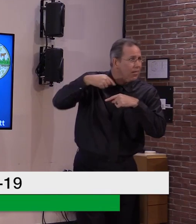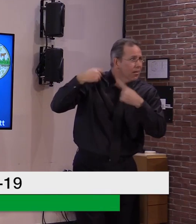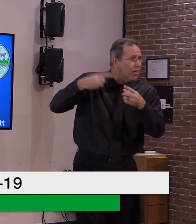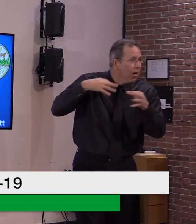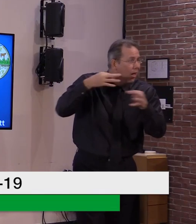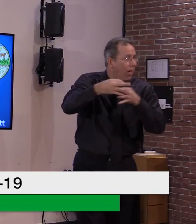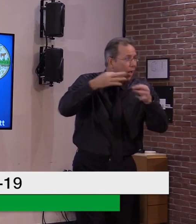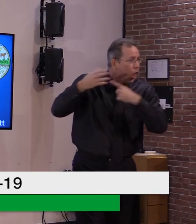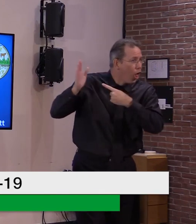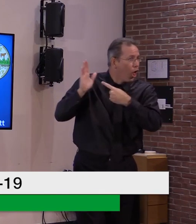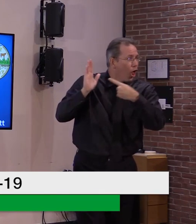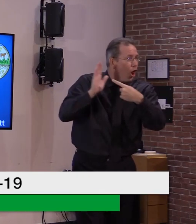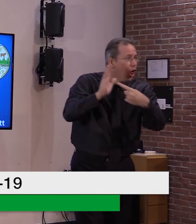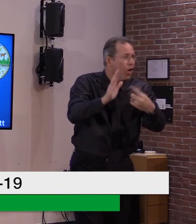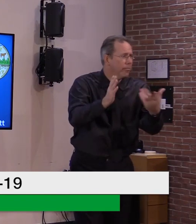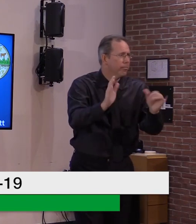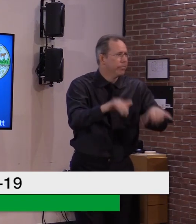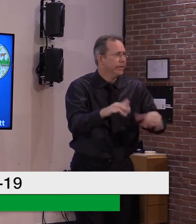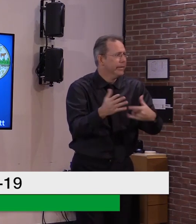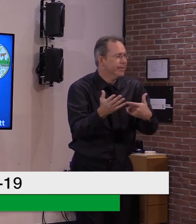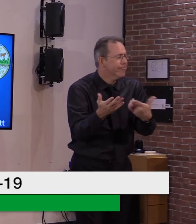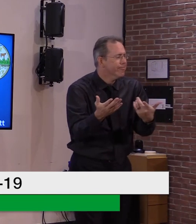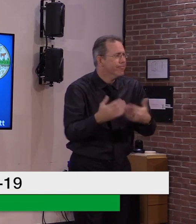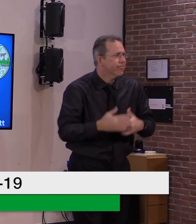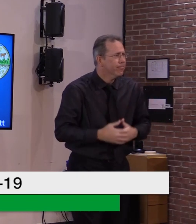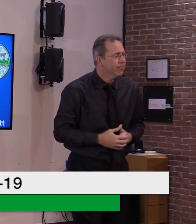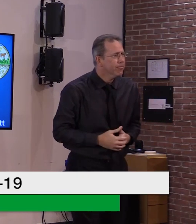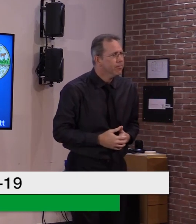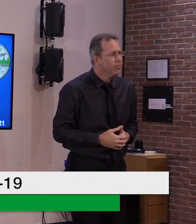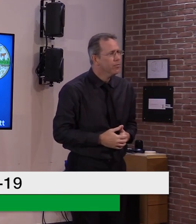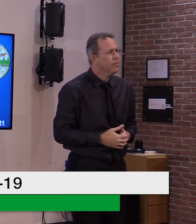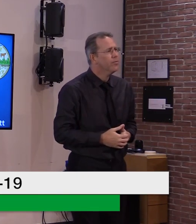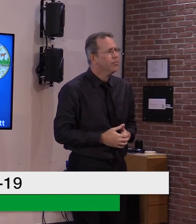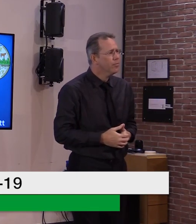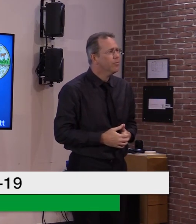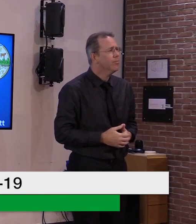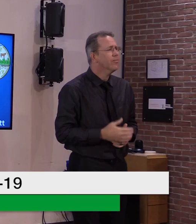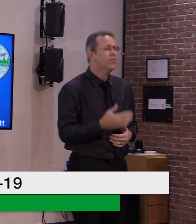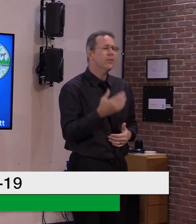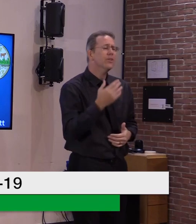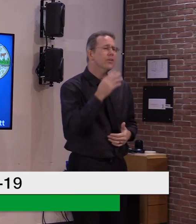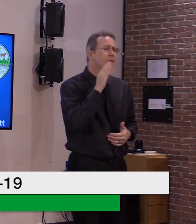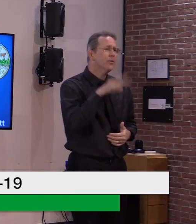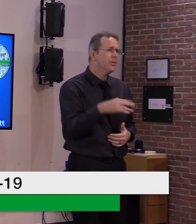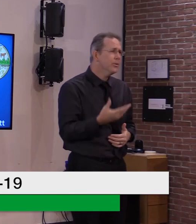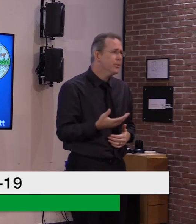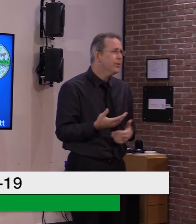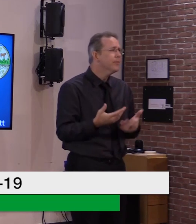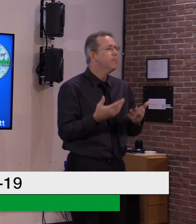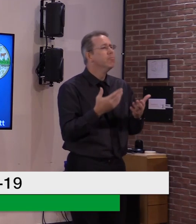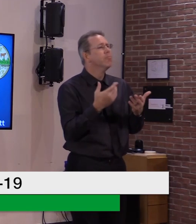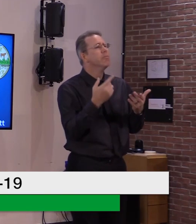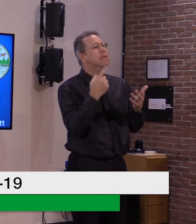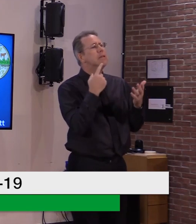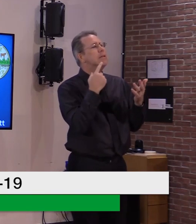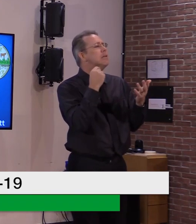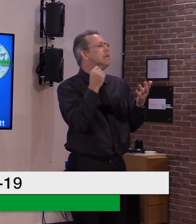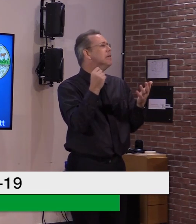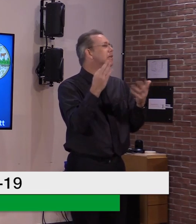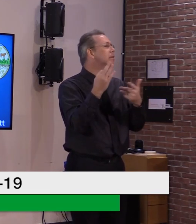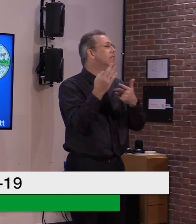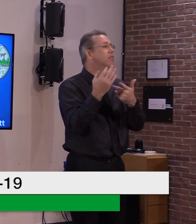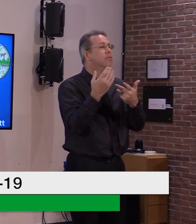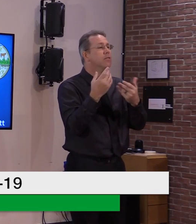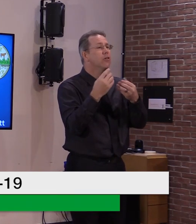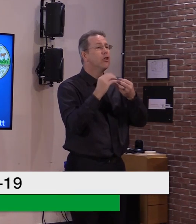so so the same will be here because it'll be obviously even if we continue to trend downwards which i'm